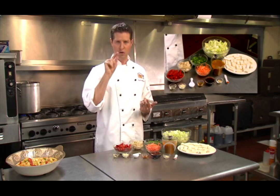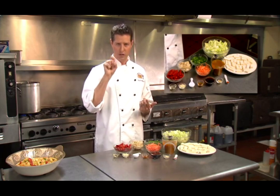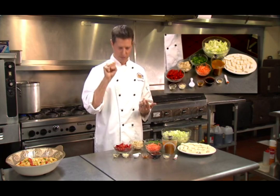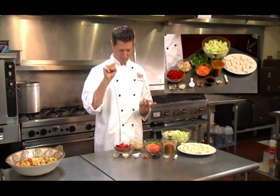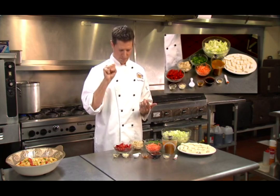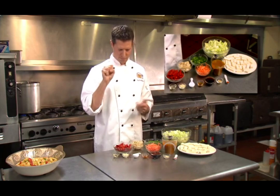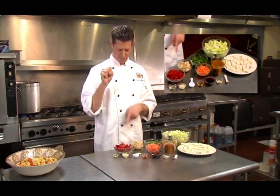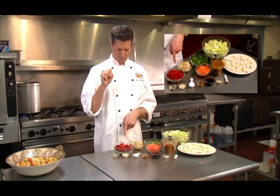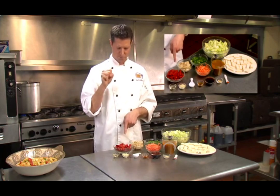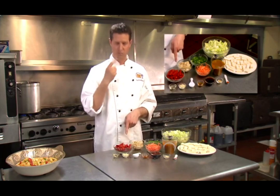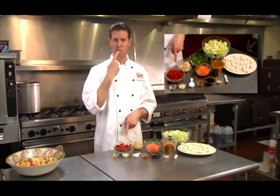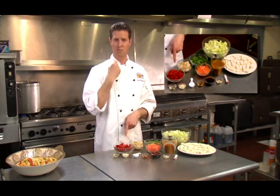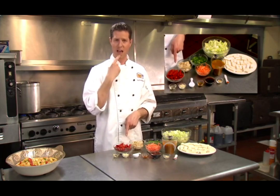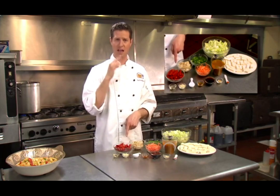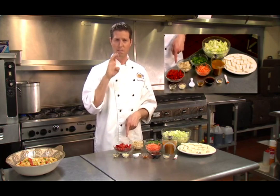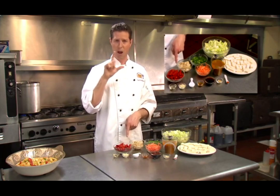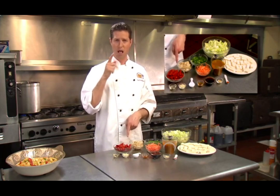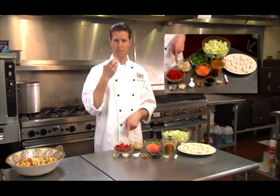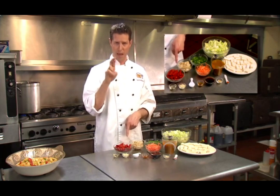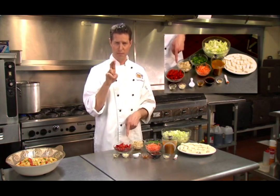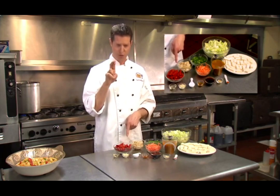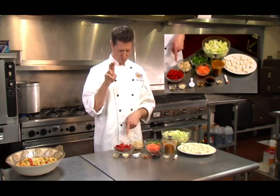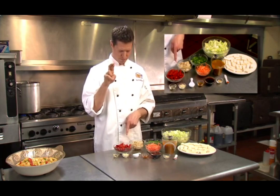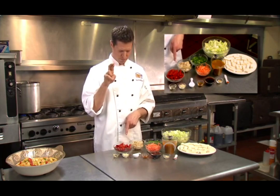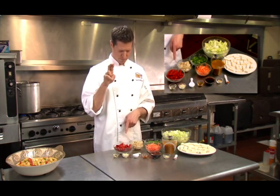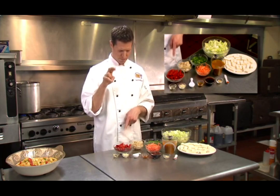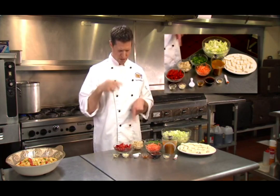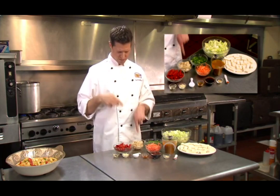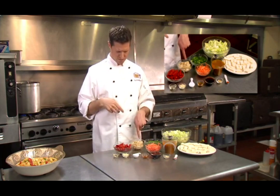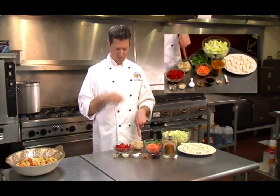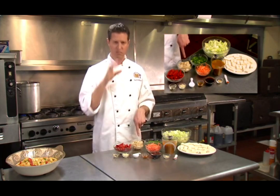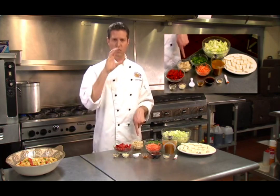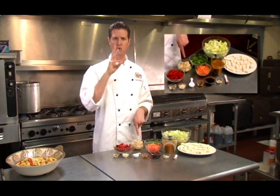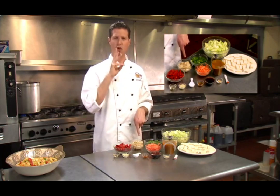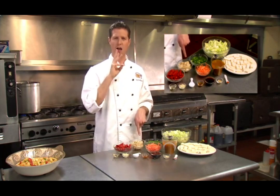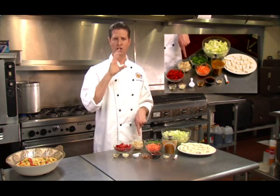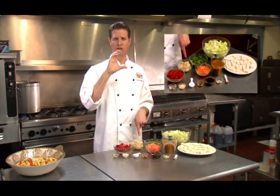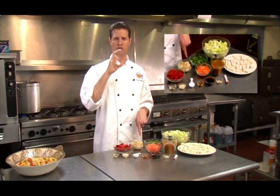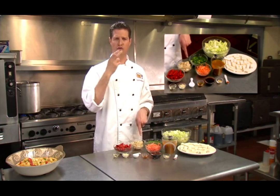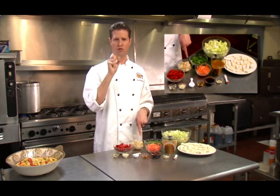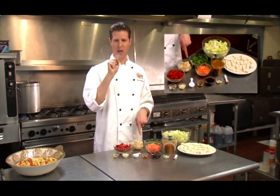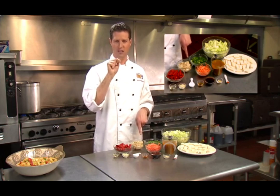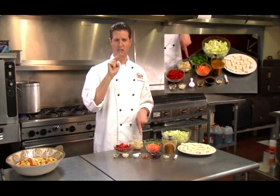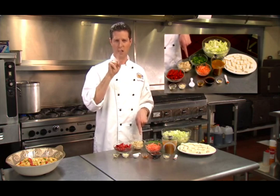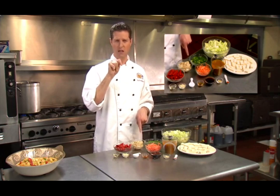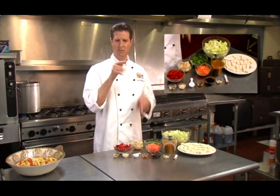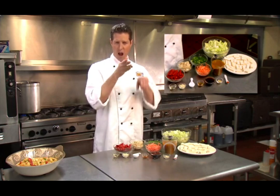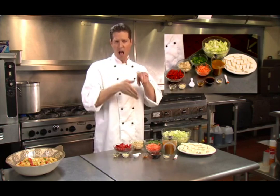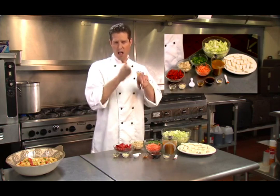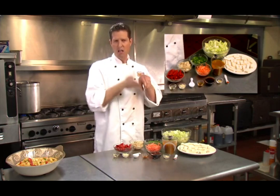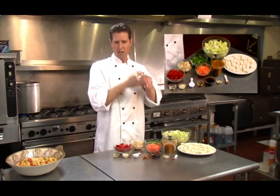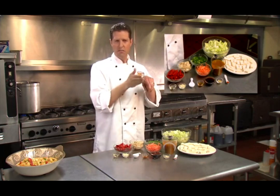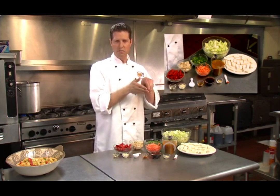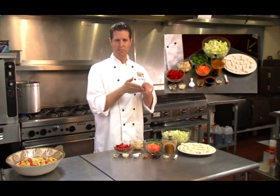carrots, and red bell peppers. Slice the water chestnuts.